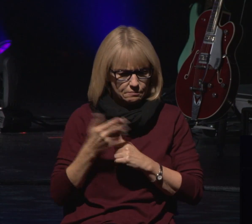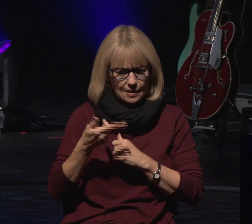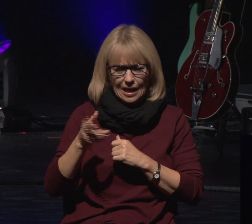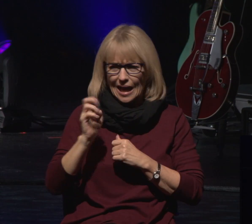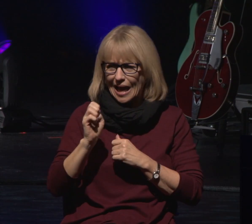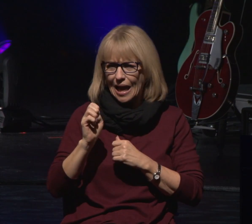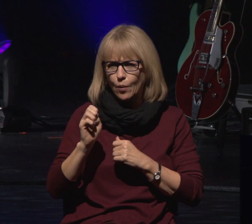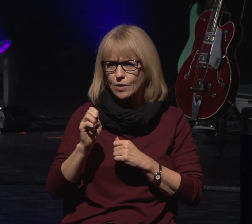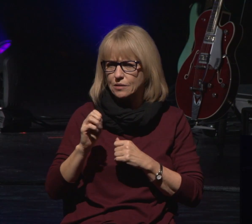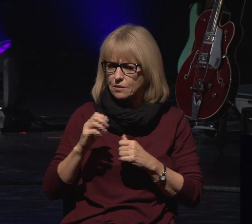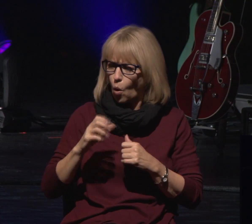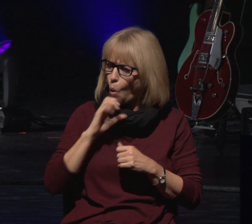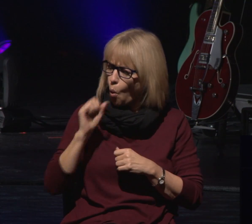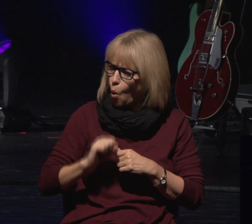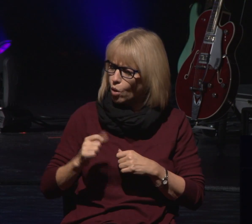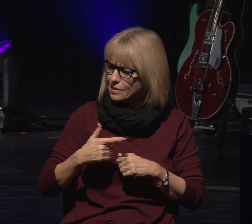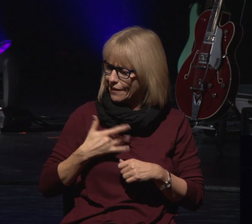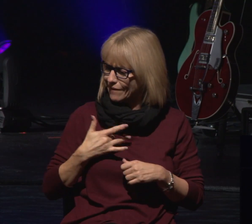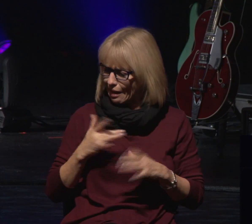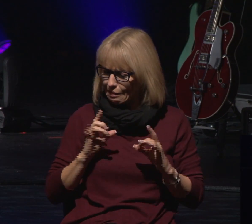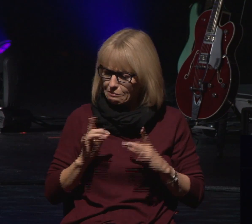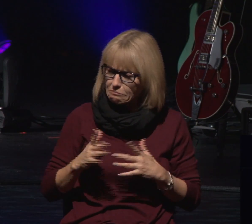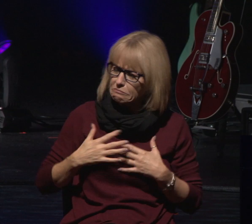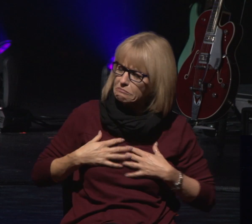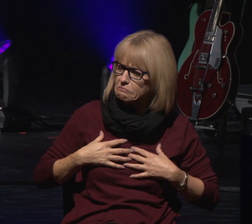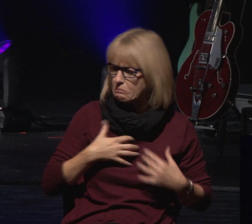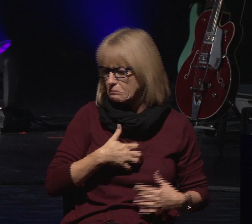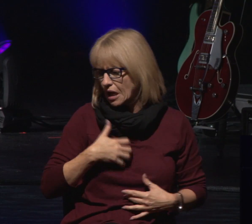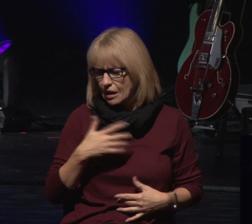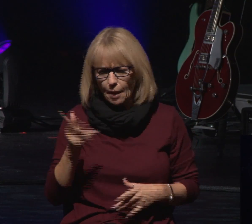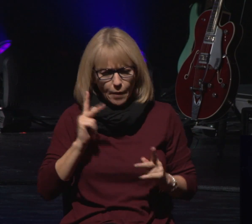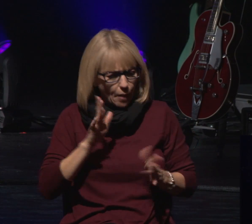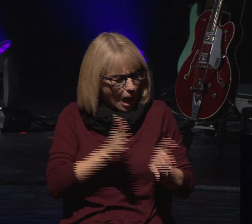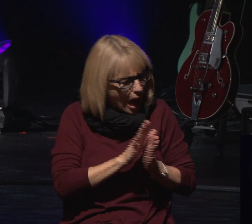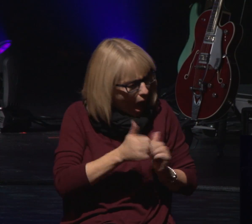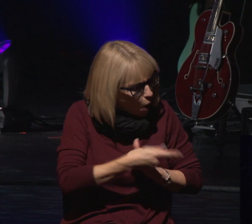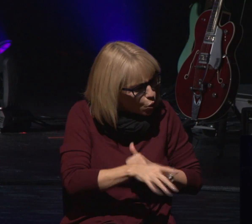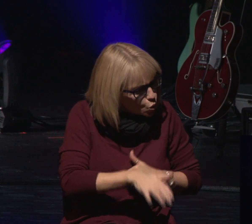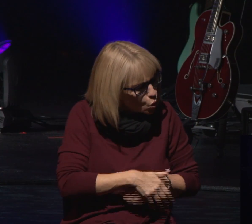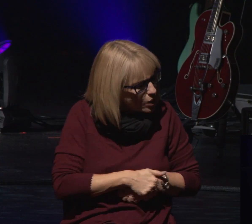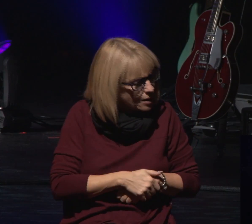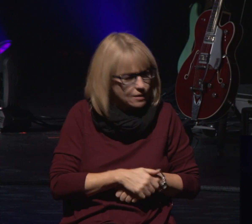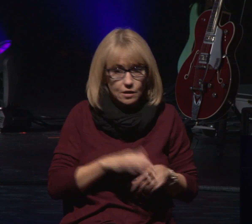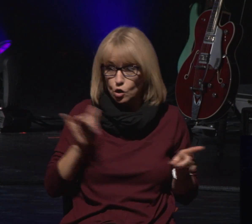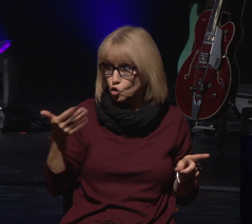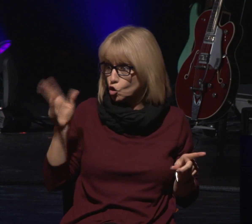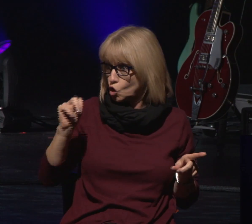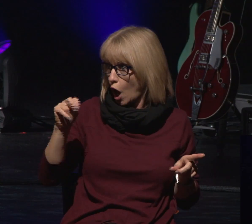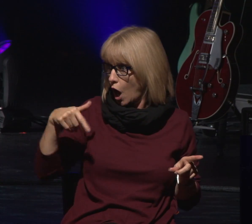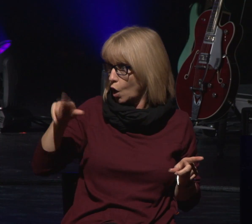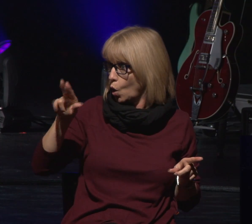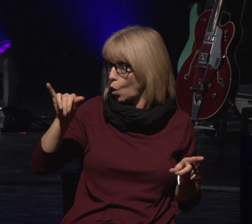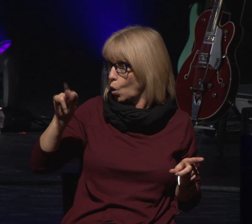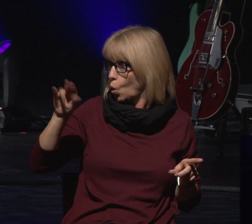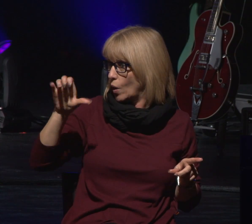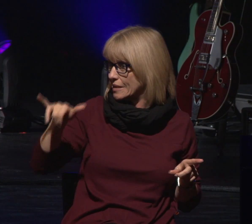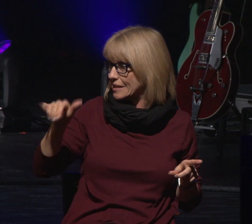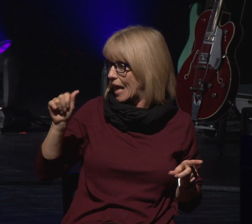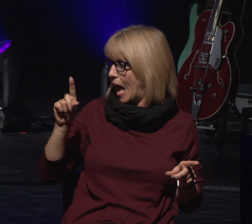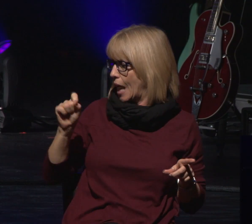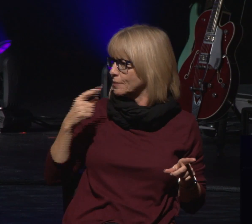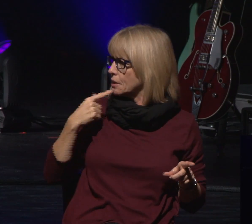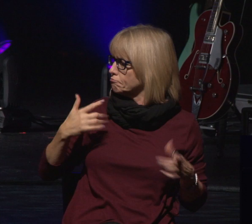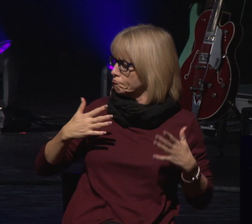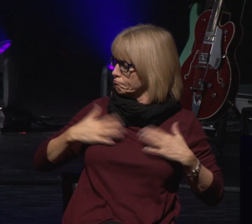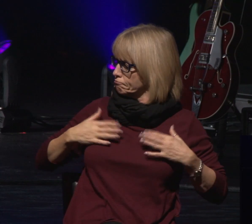having trouble with his life, and he's saying, how are you doing? And his reply was this: John Quincy Adams is well, sir, very